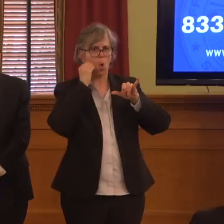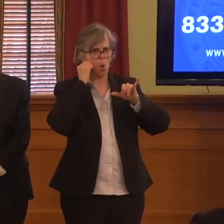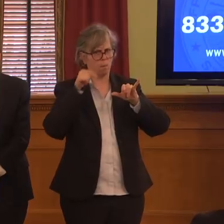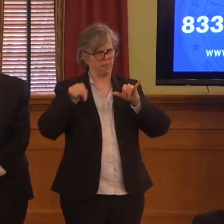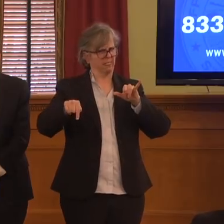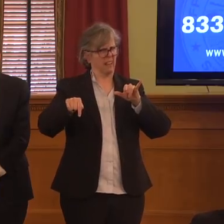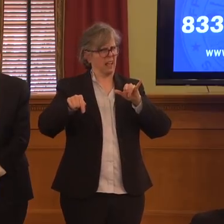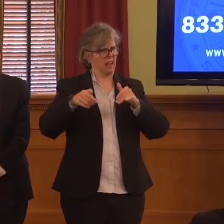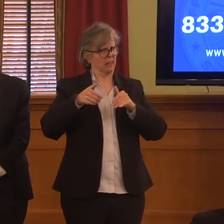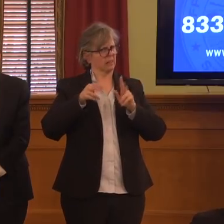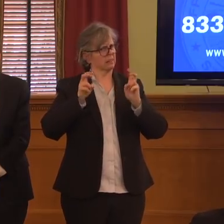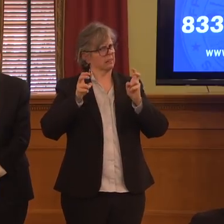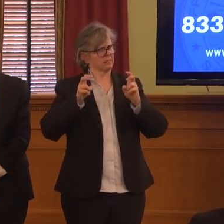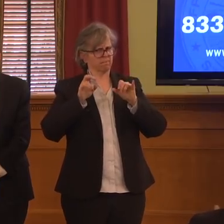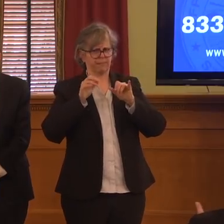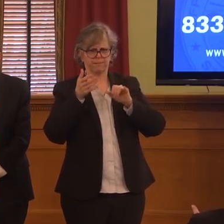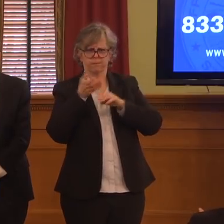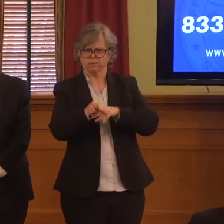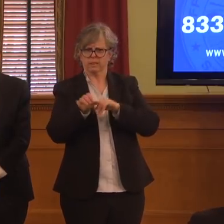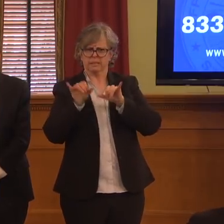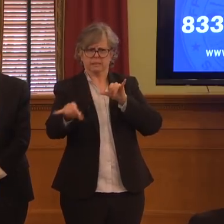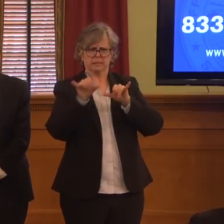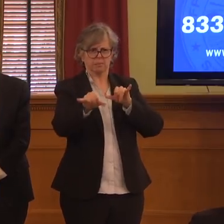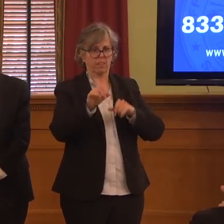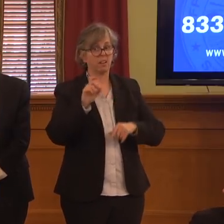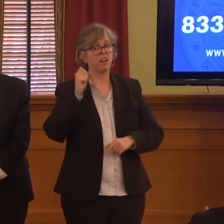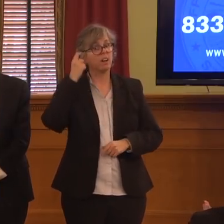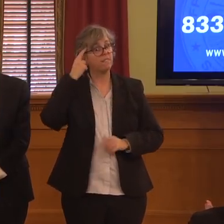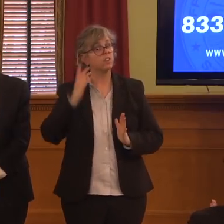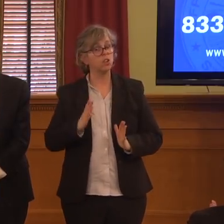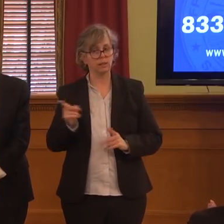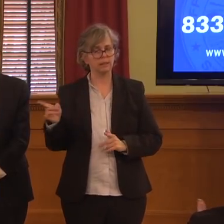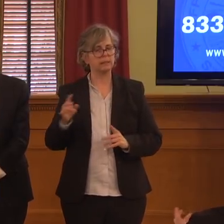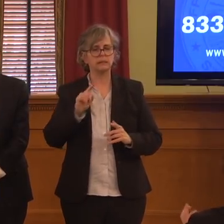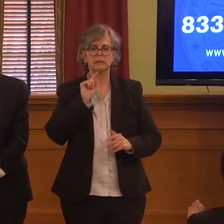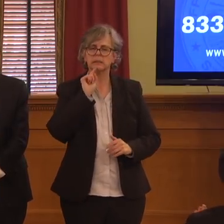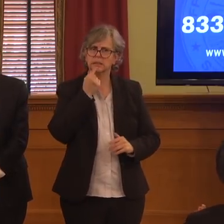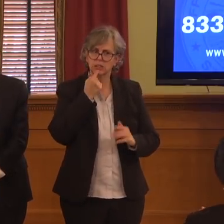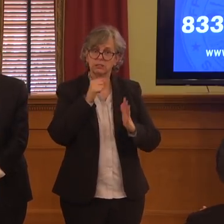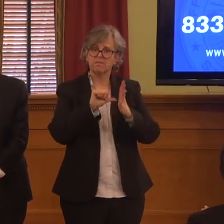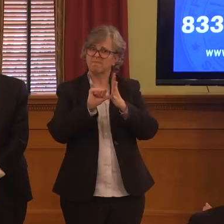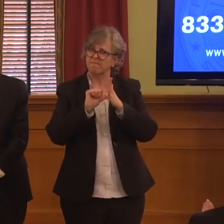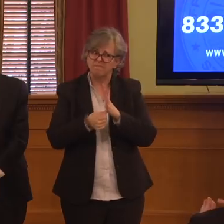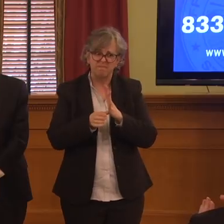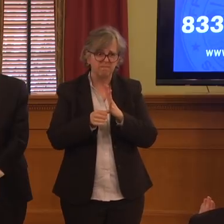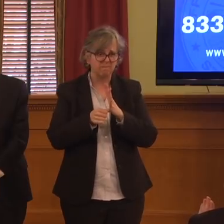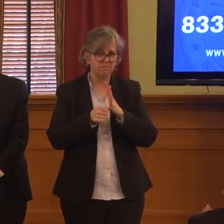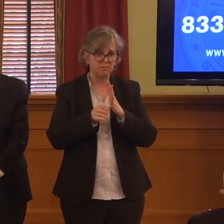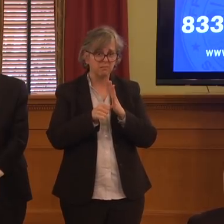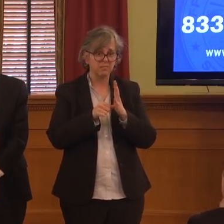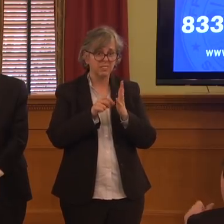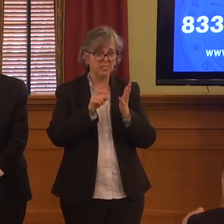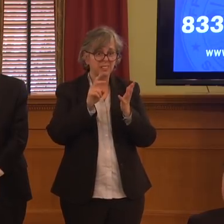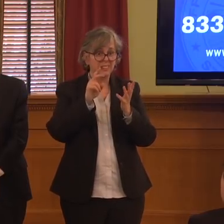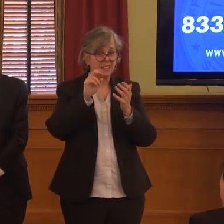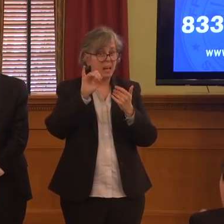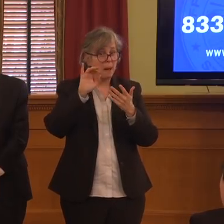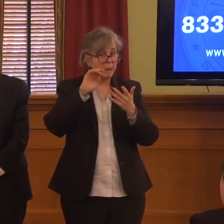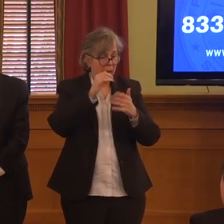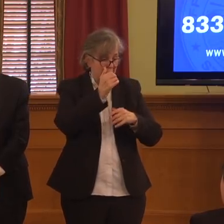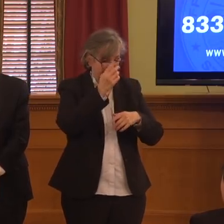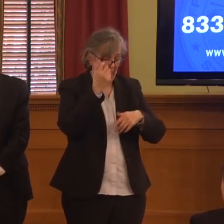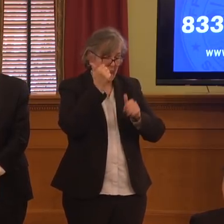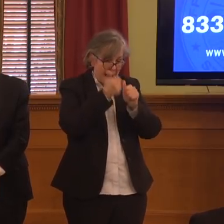It doubles every 6 days. And if you think about it, everyone who's not spreading it,